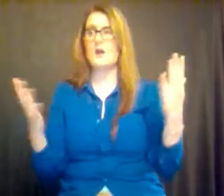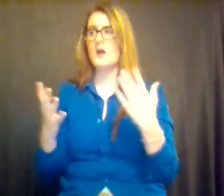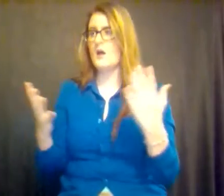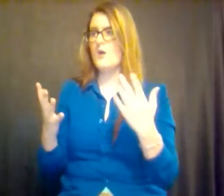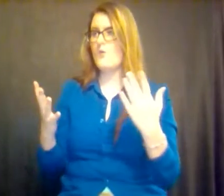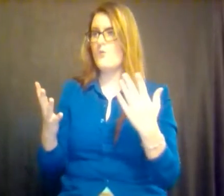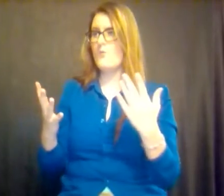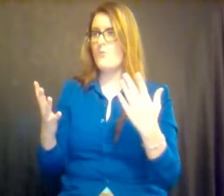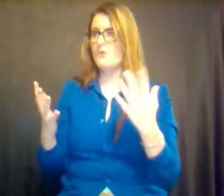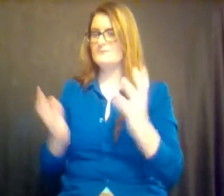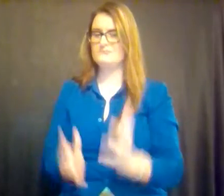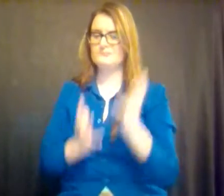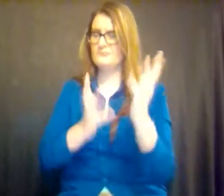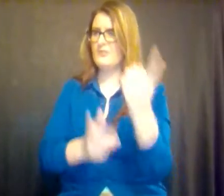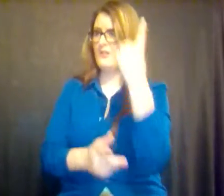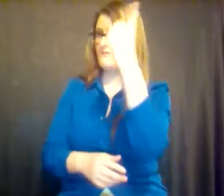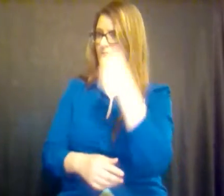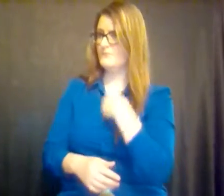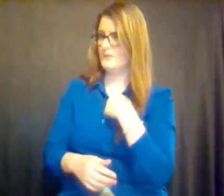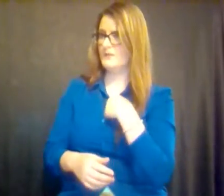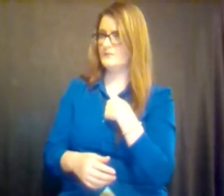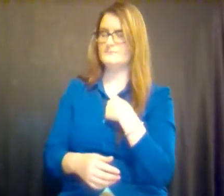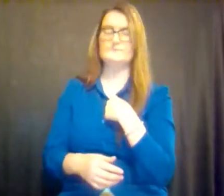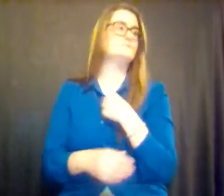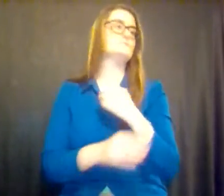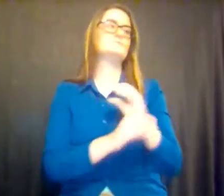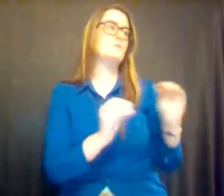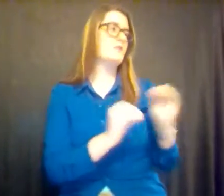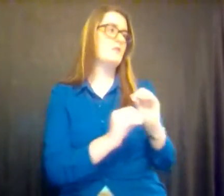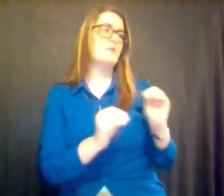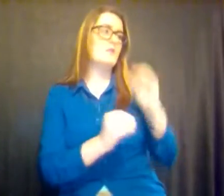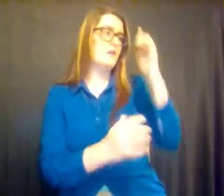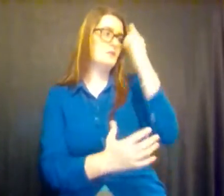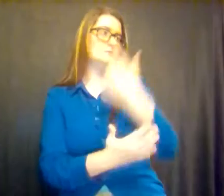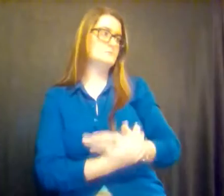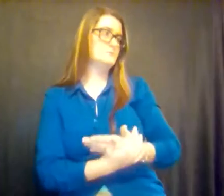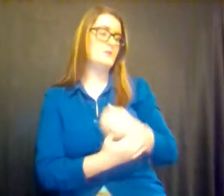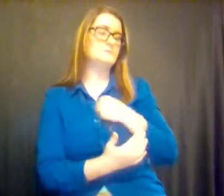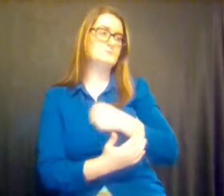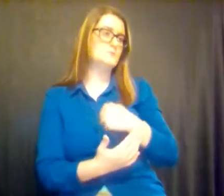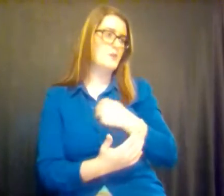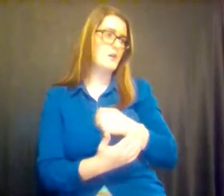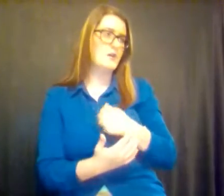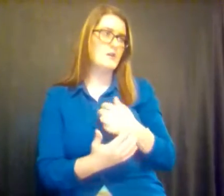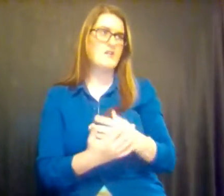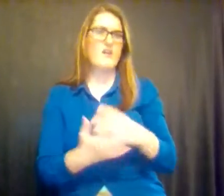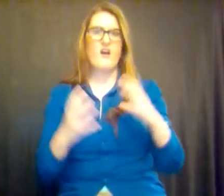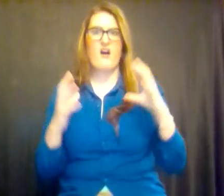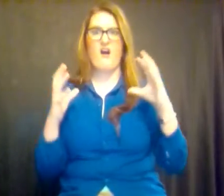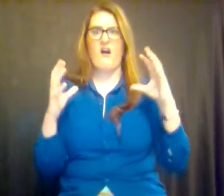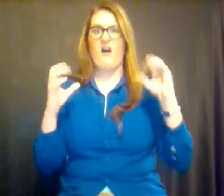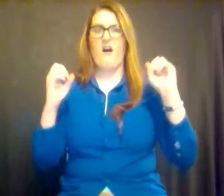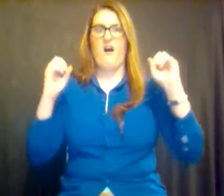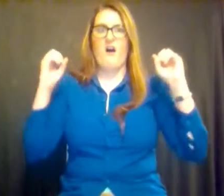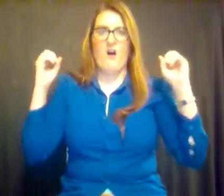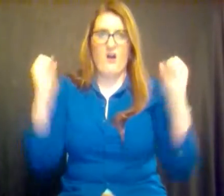"Jacob!" Esau roared. "When I get my hands on him, I'm gonna kill him." When Rebecca heard that Esau was threatening to kill his brother,